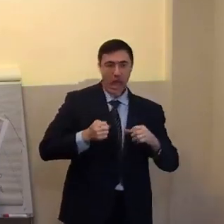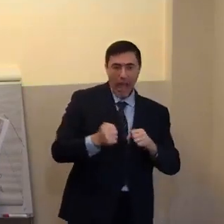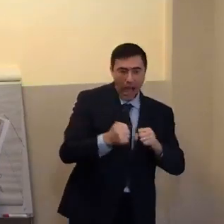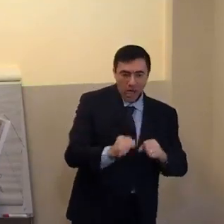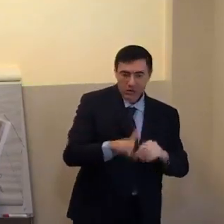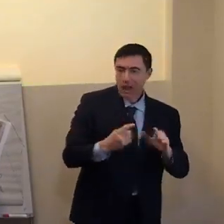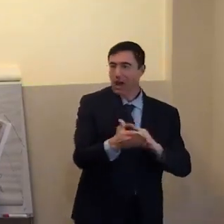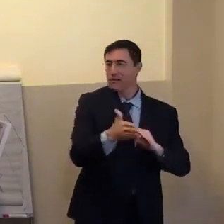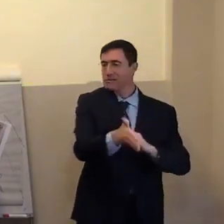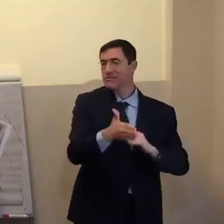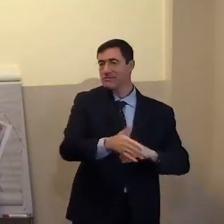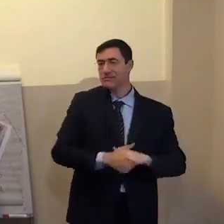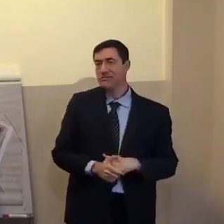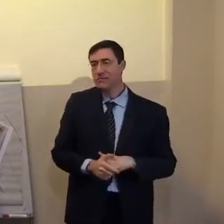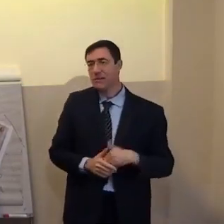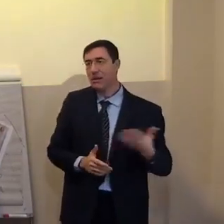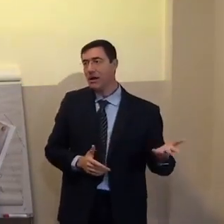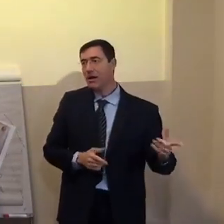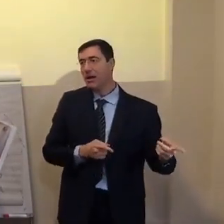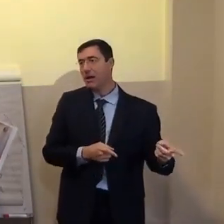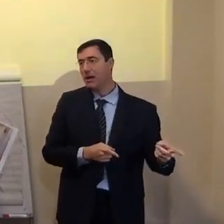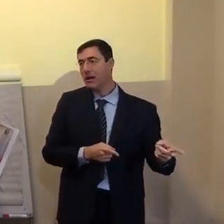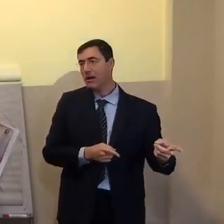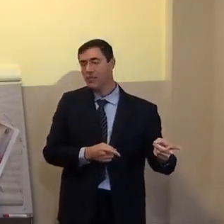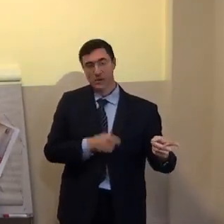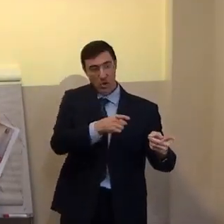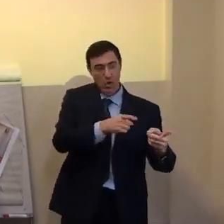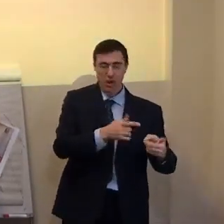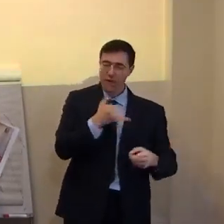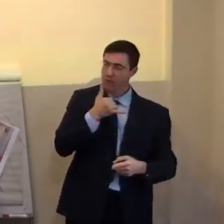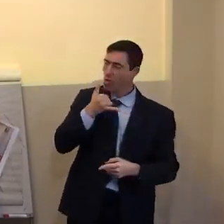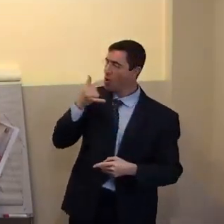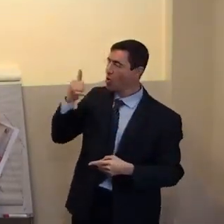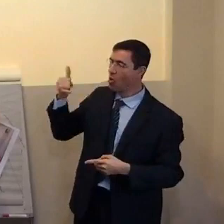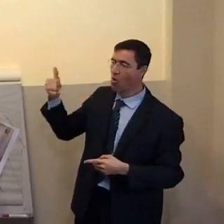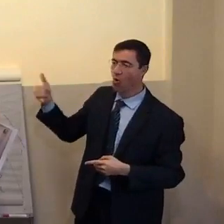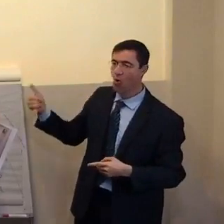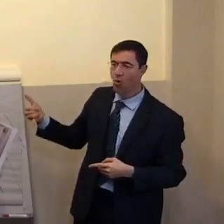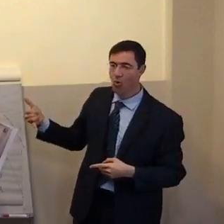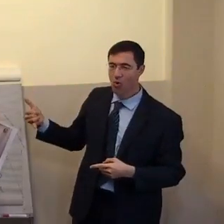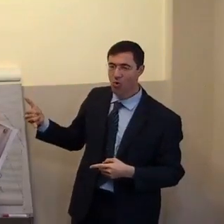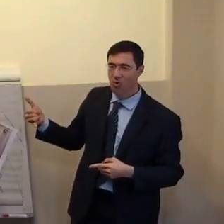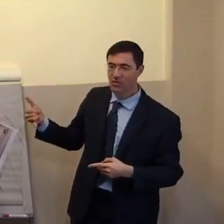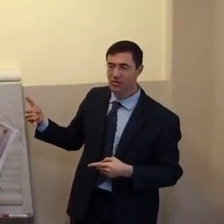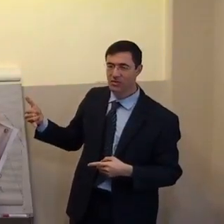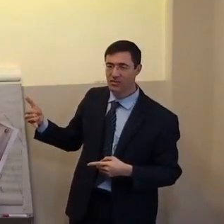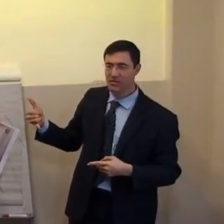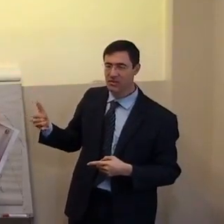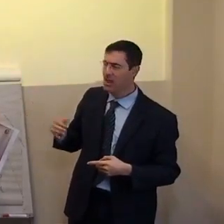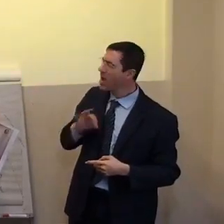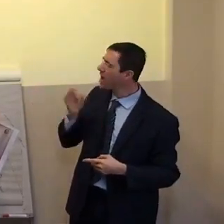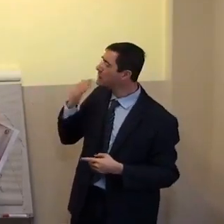So he called me, help me. So he came to our